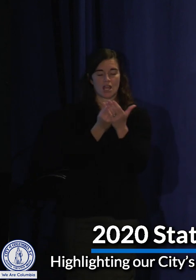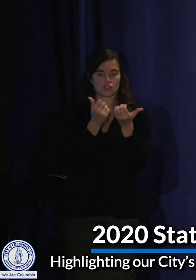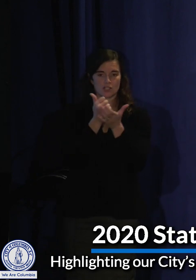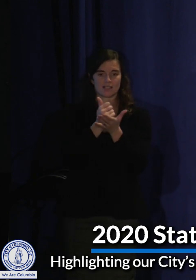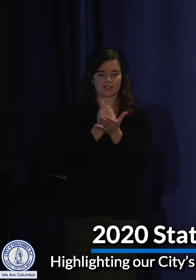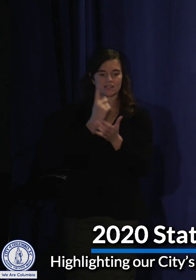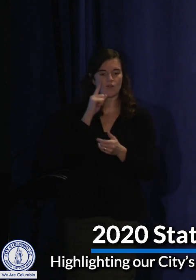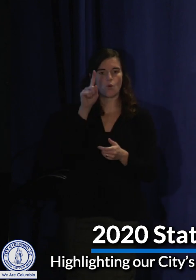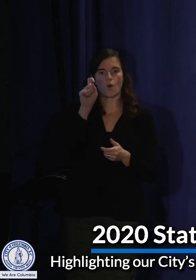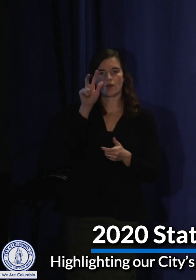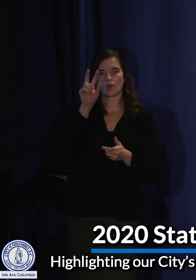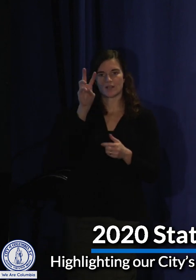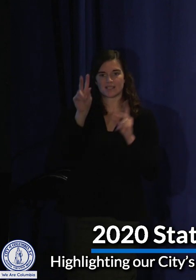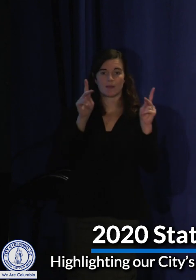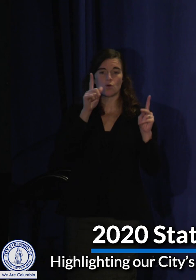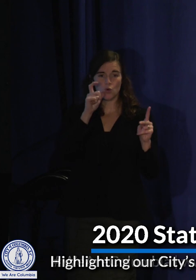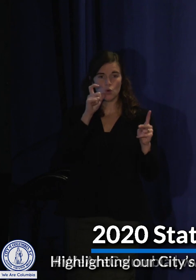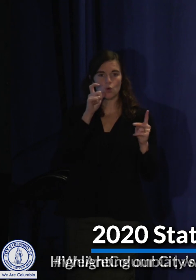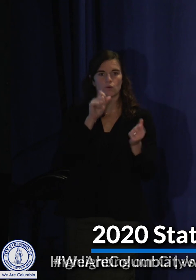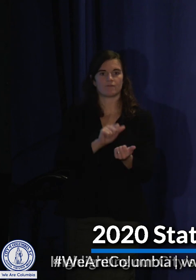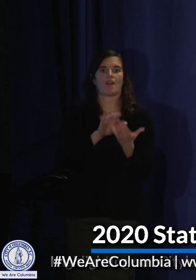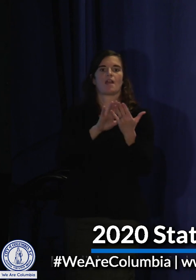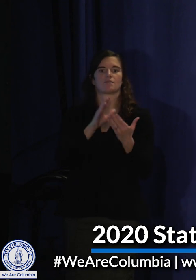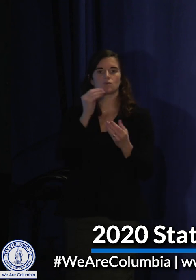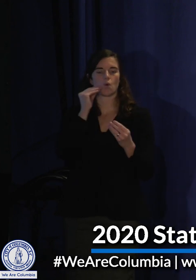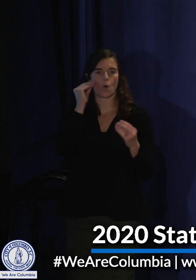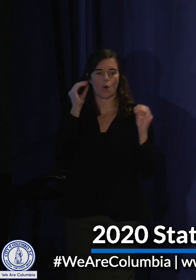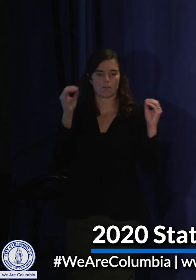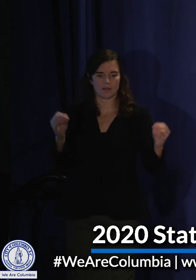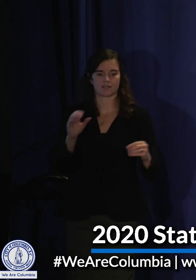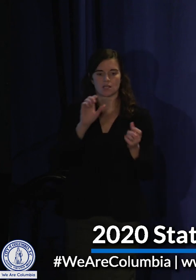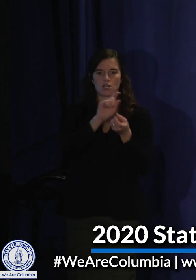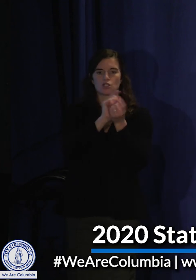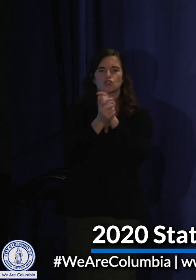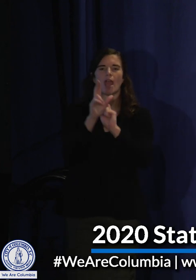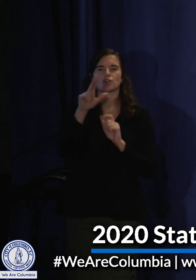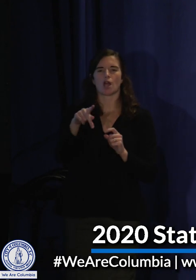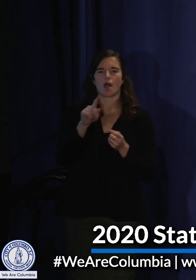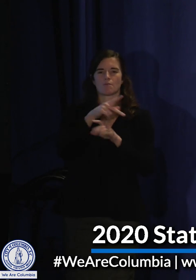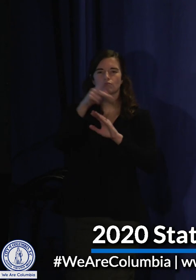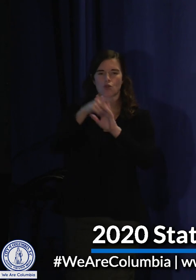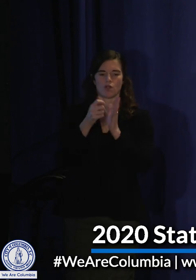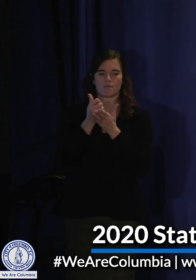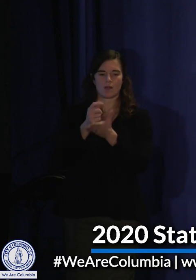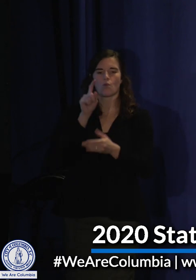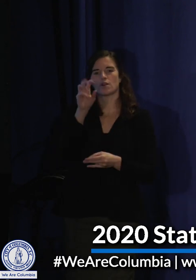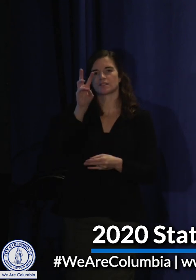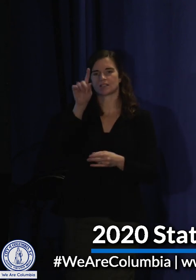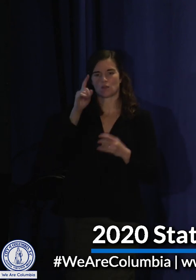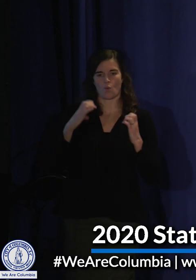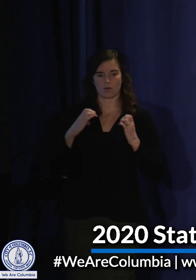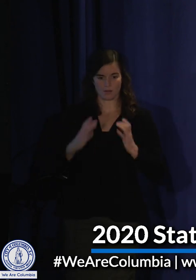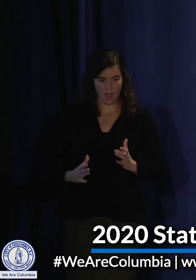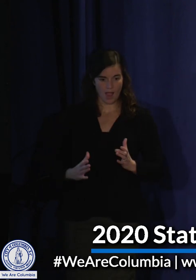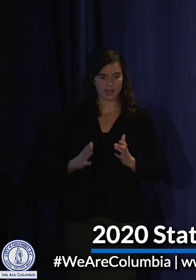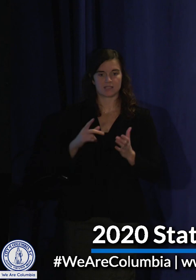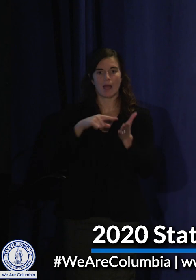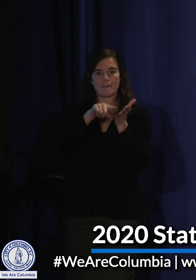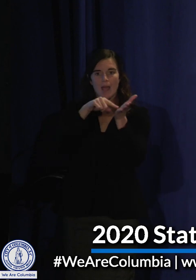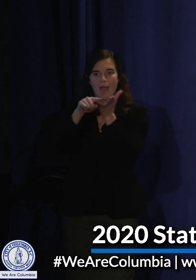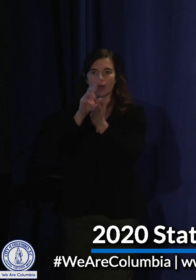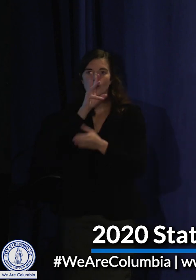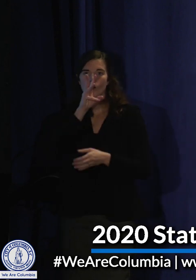people facing homelessness. The Change Up program assisted 161 clients with paying their water and utility